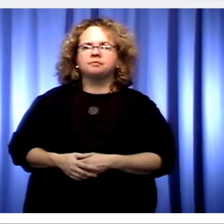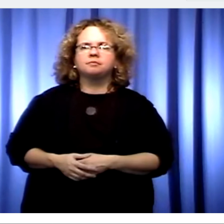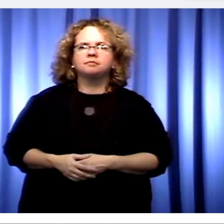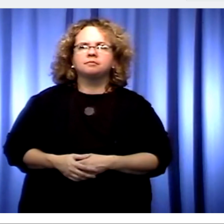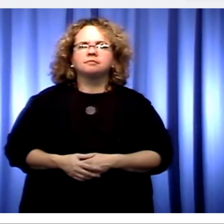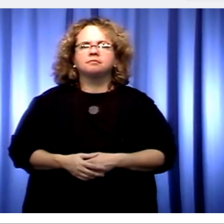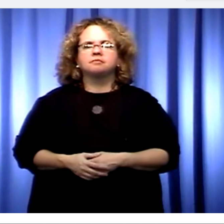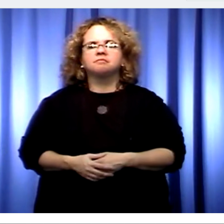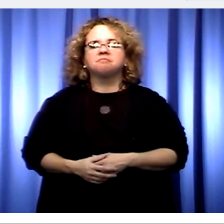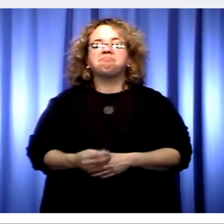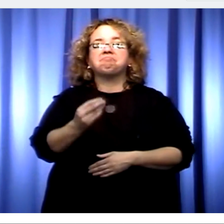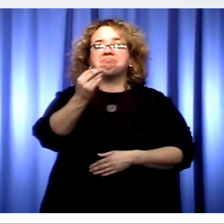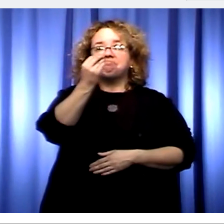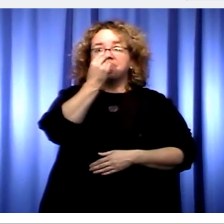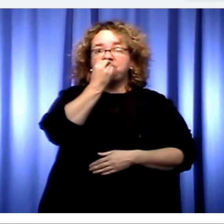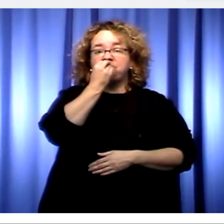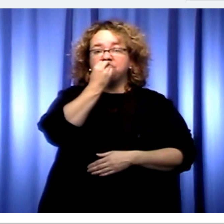colon.